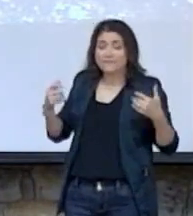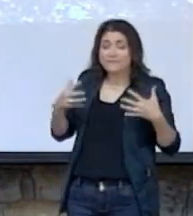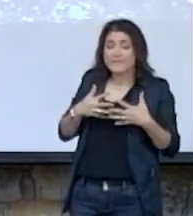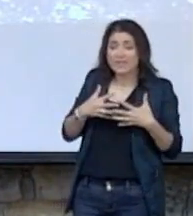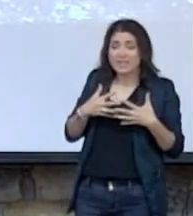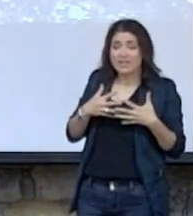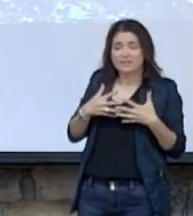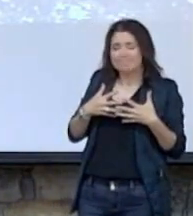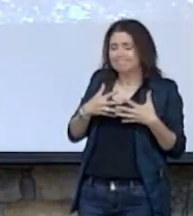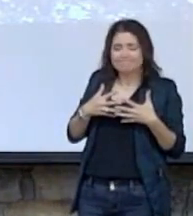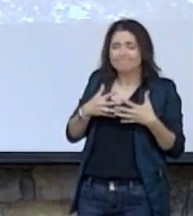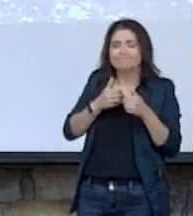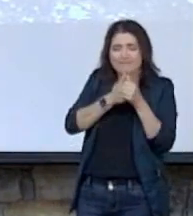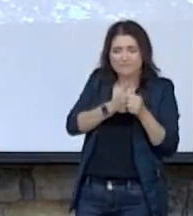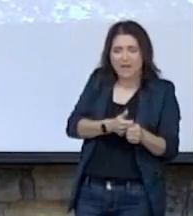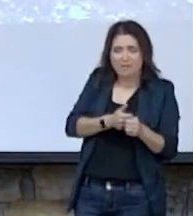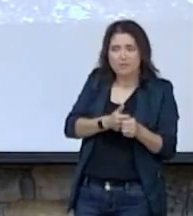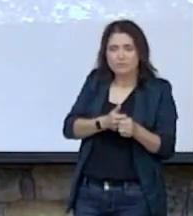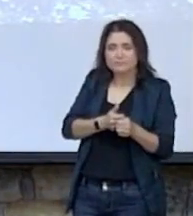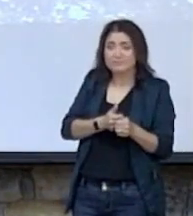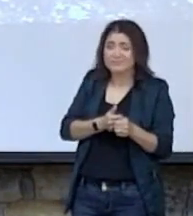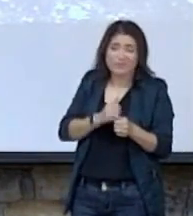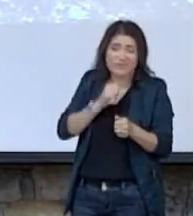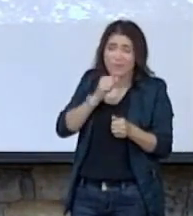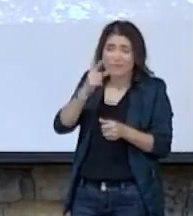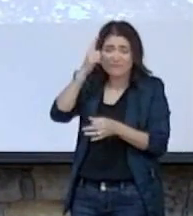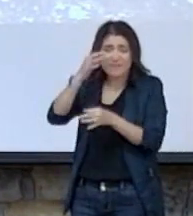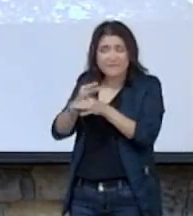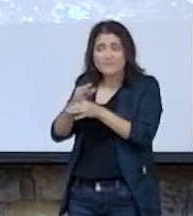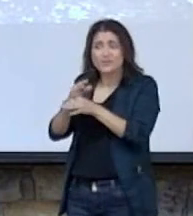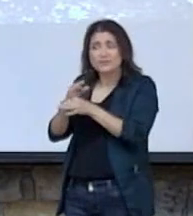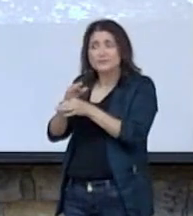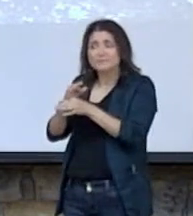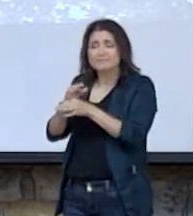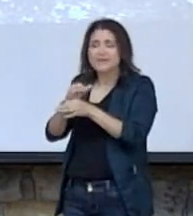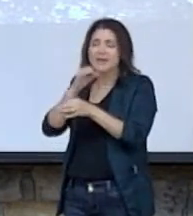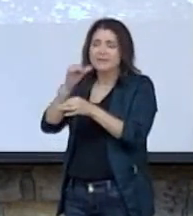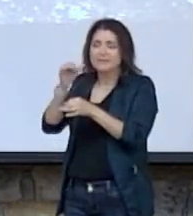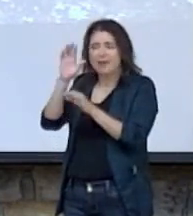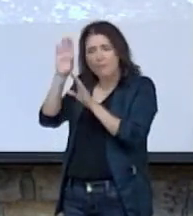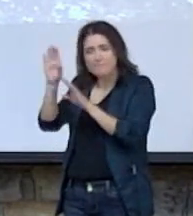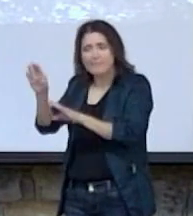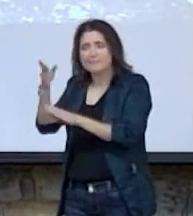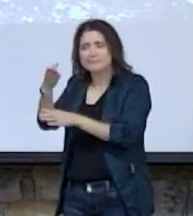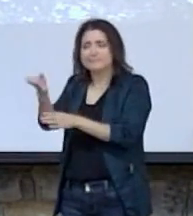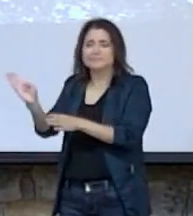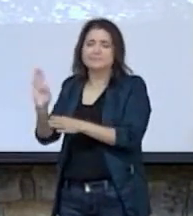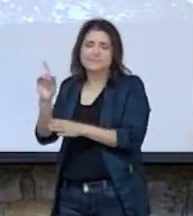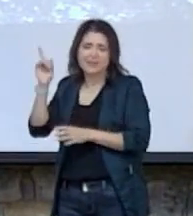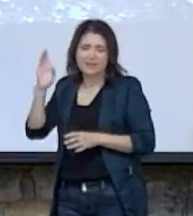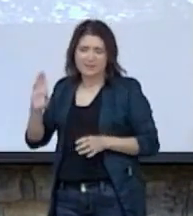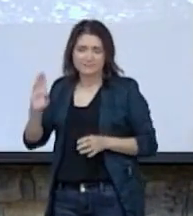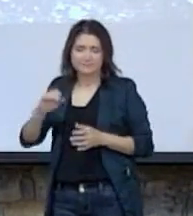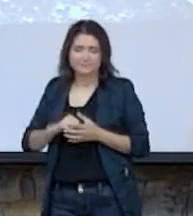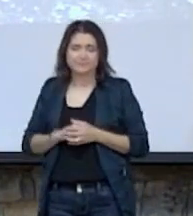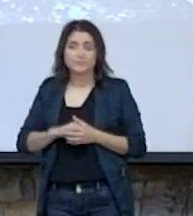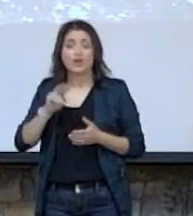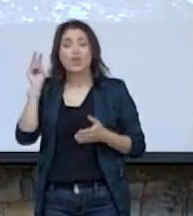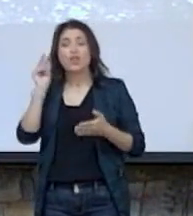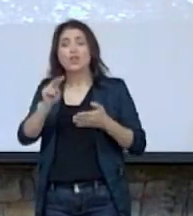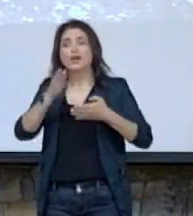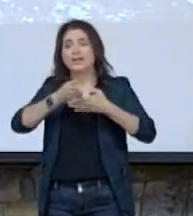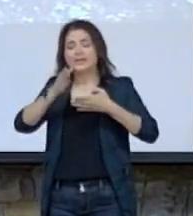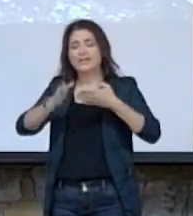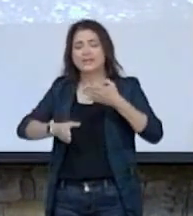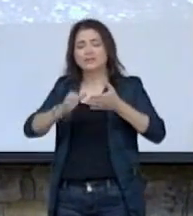conquer their faith, and they ultimately were unfaithful and disobedient. Look at the end of chapter 4